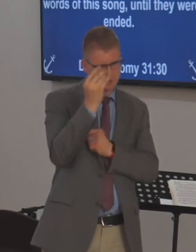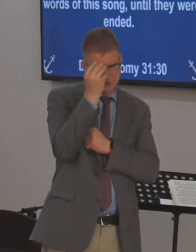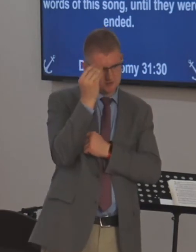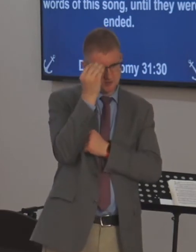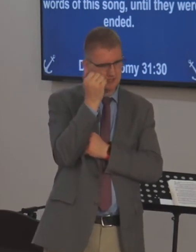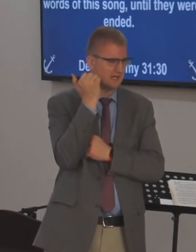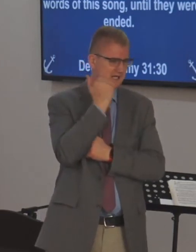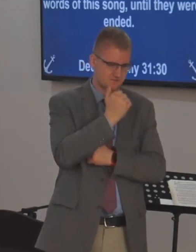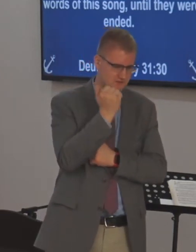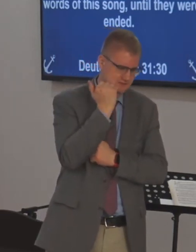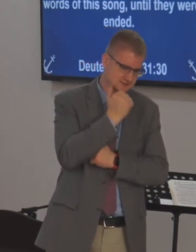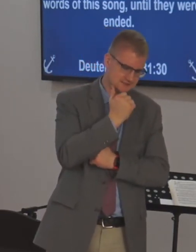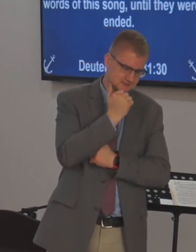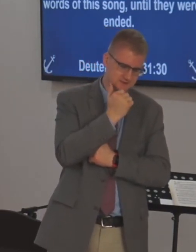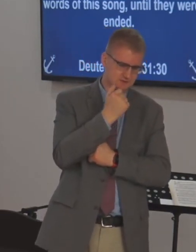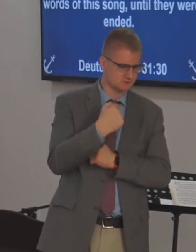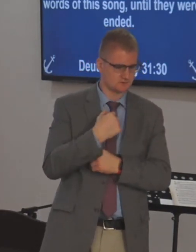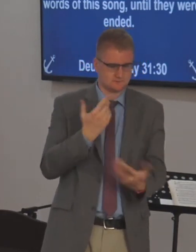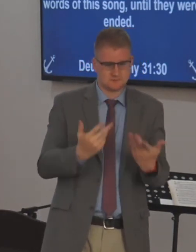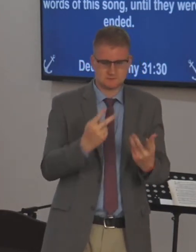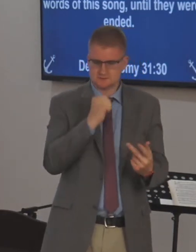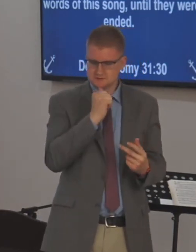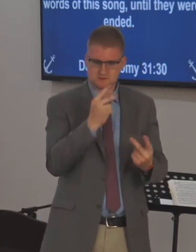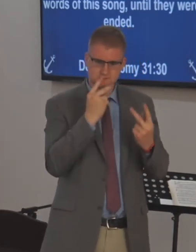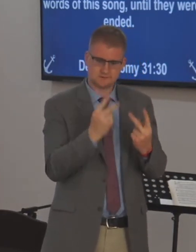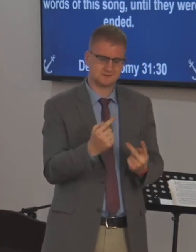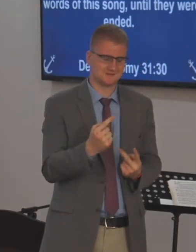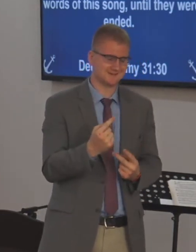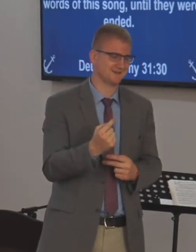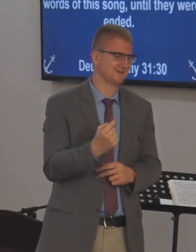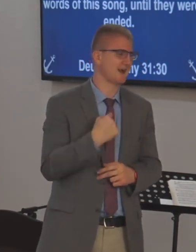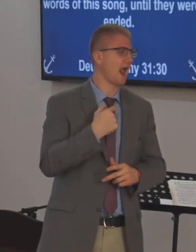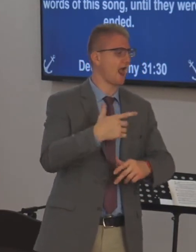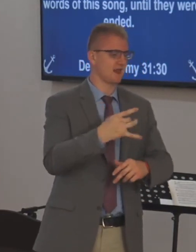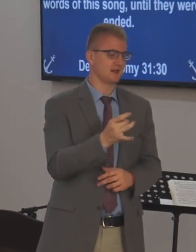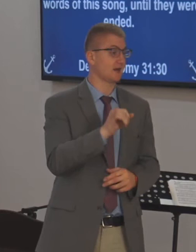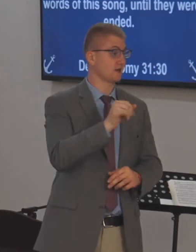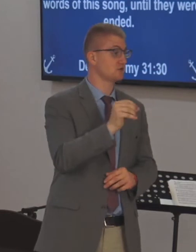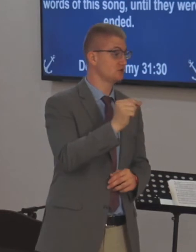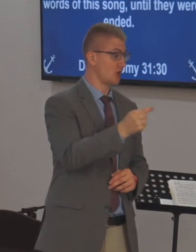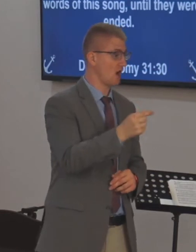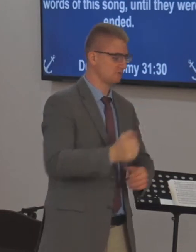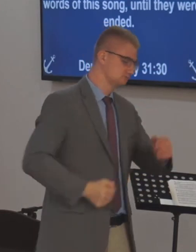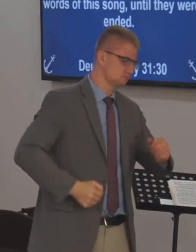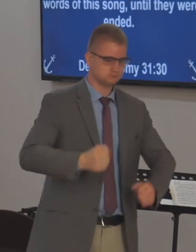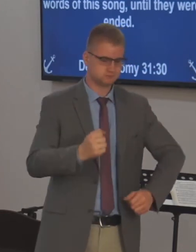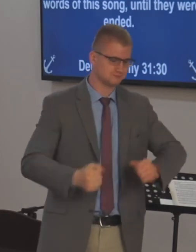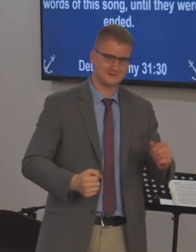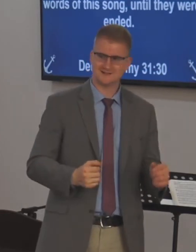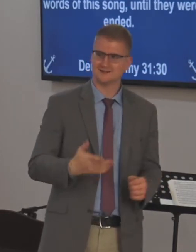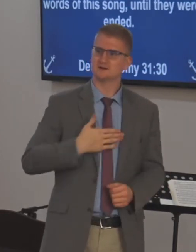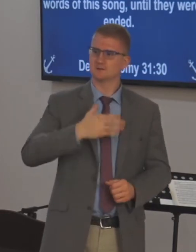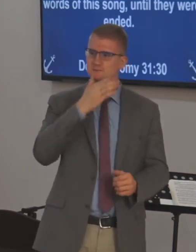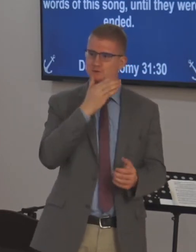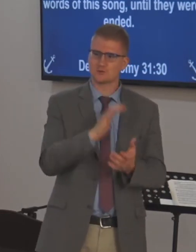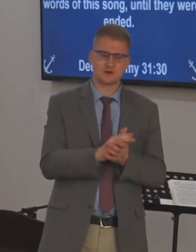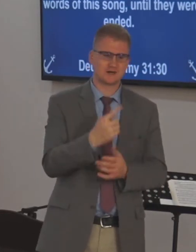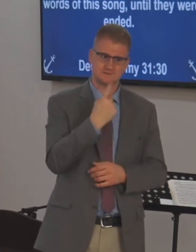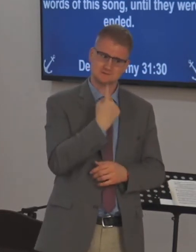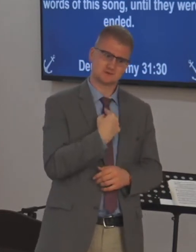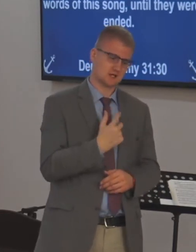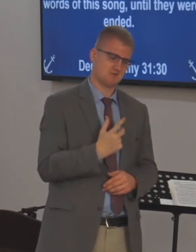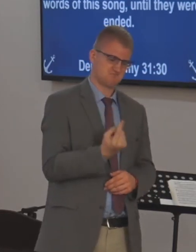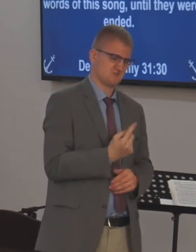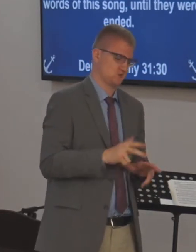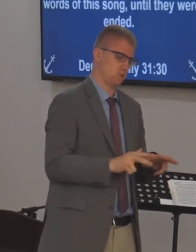day, I may not look at it, but I'm a jogger, you know. My wife calls me a shuffler, you know. I